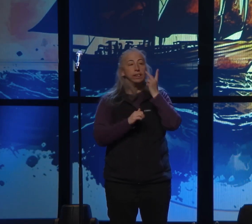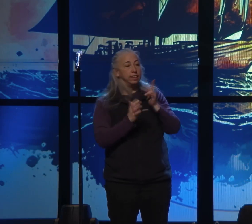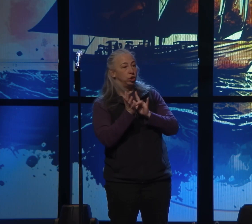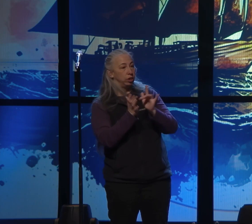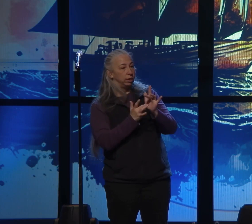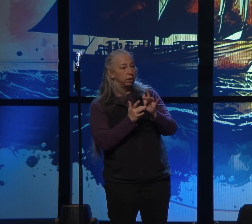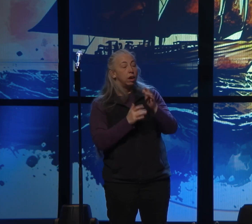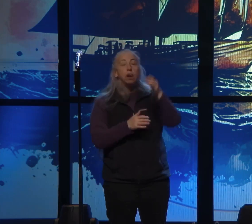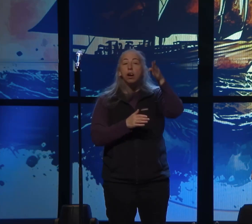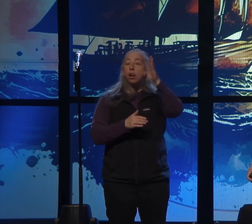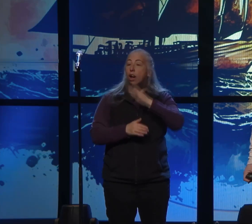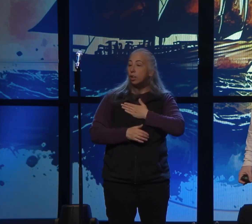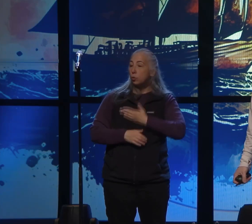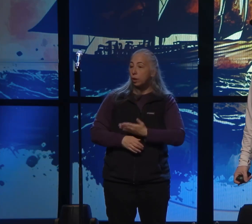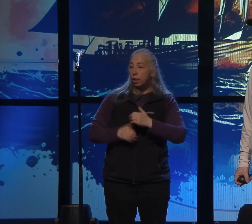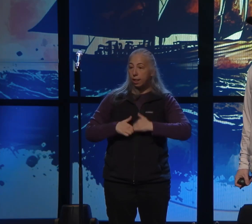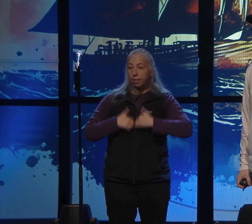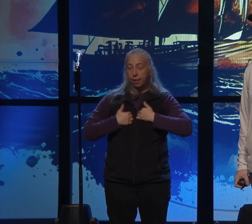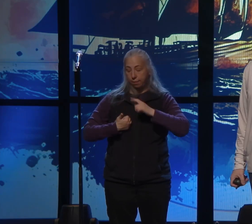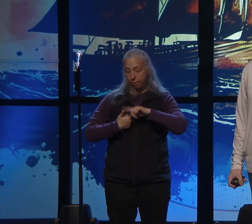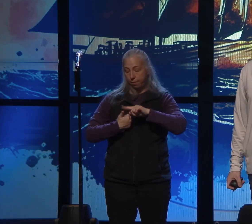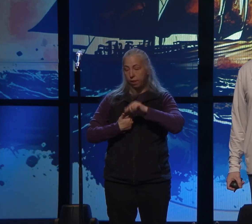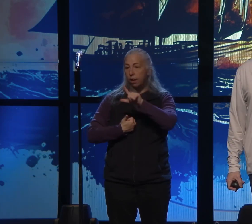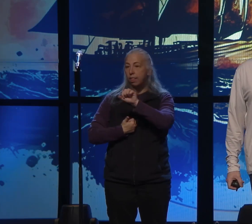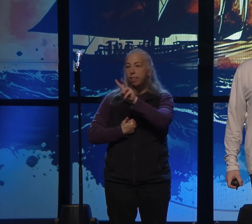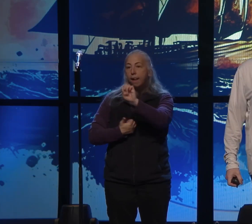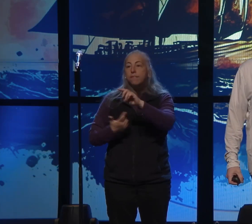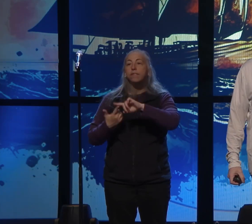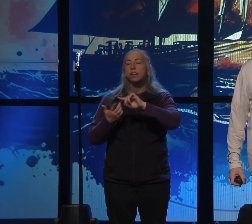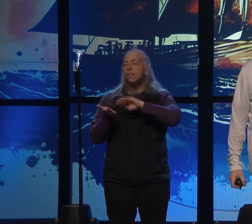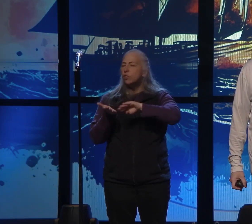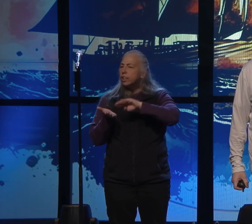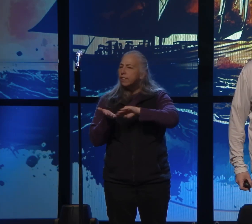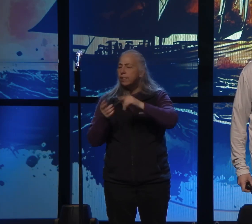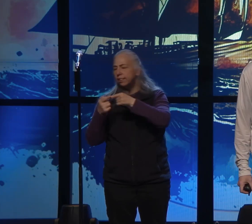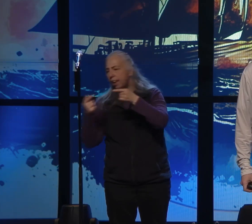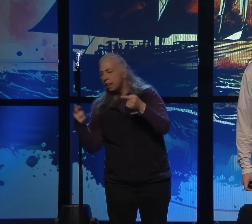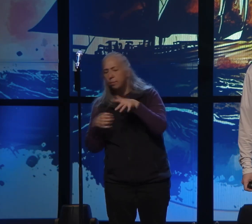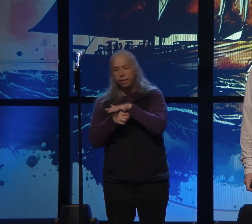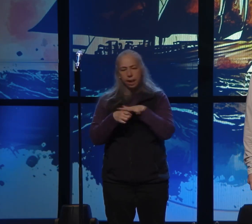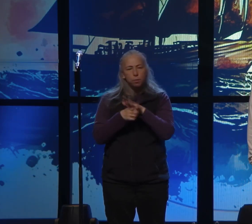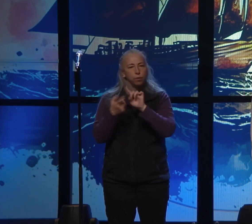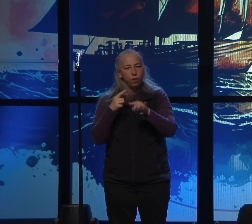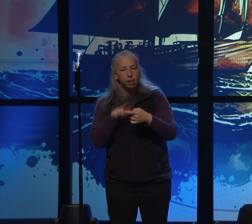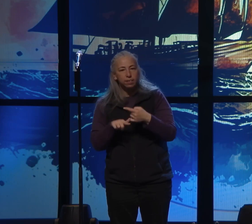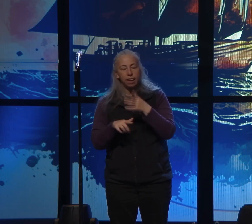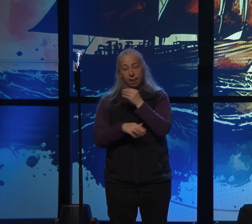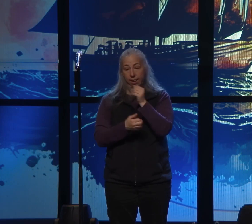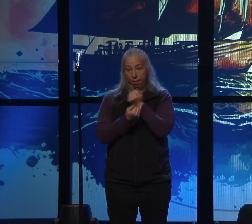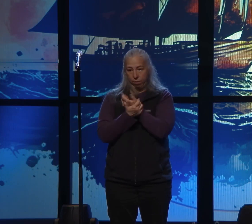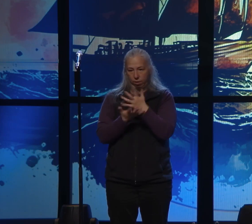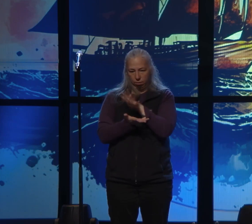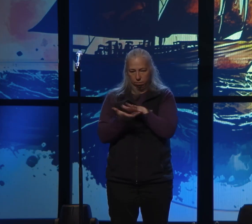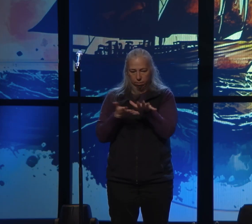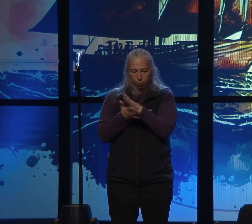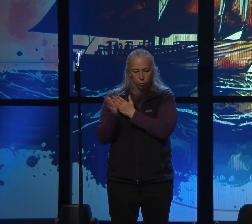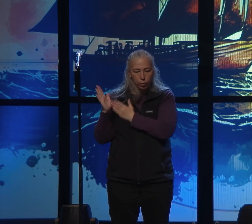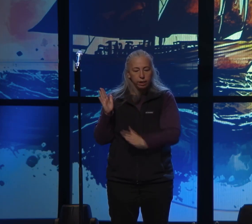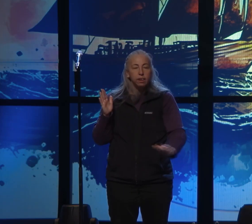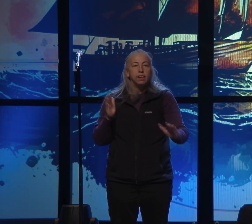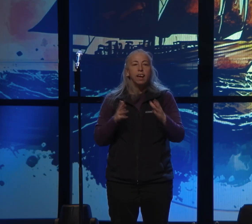is to live a life of love, of forgiveness of enemy and neighbor and the ones we confuse along the way, and to care for the least of